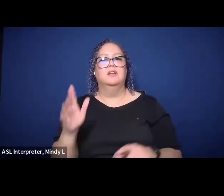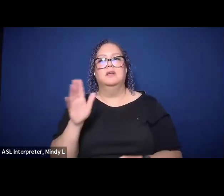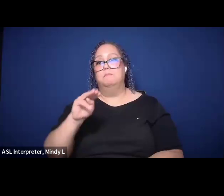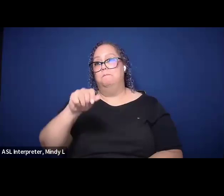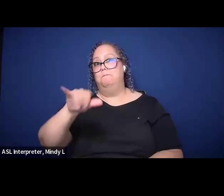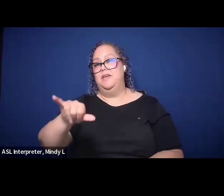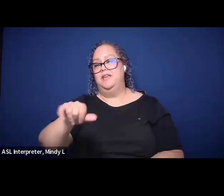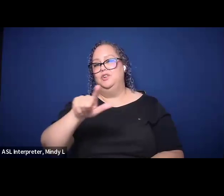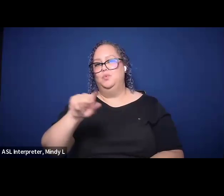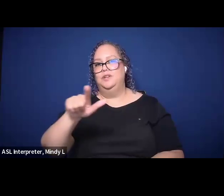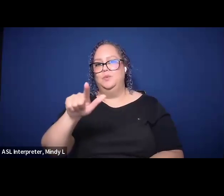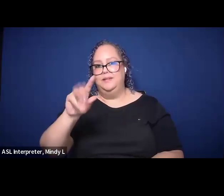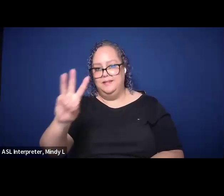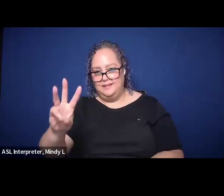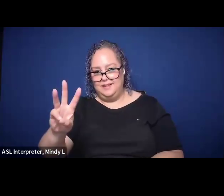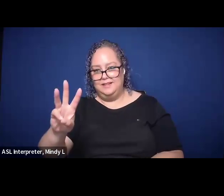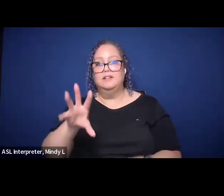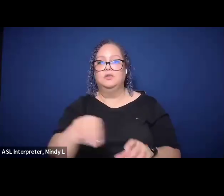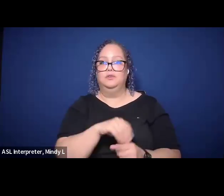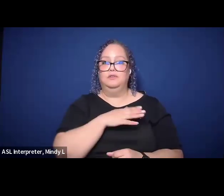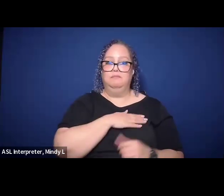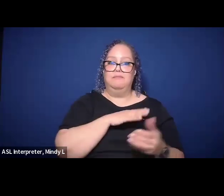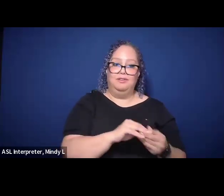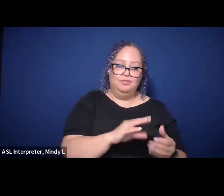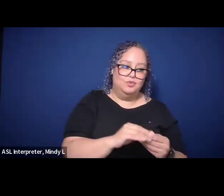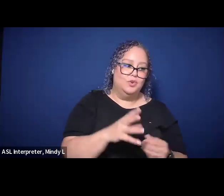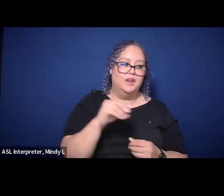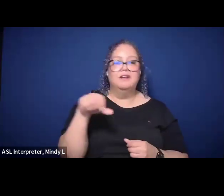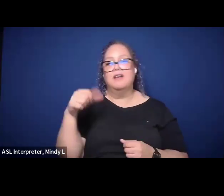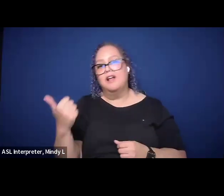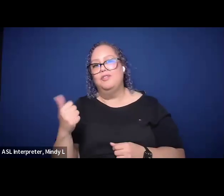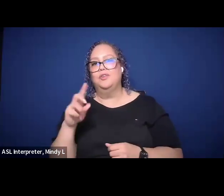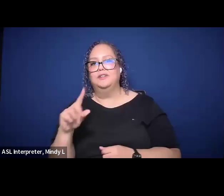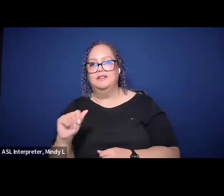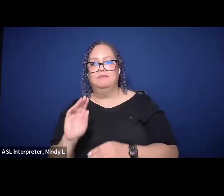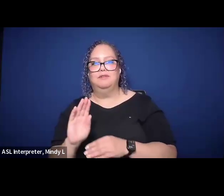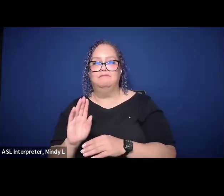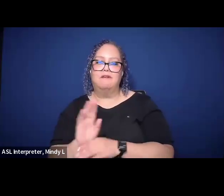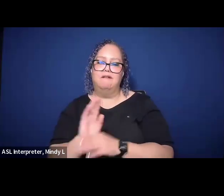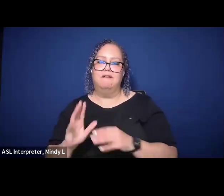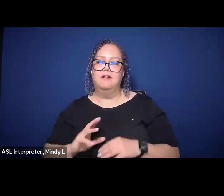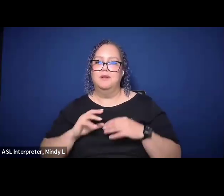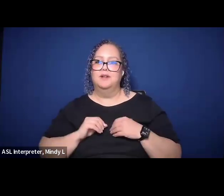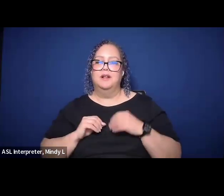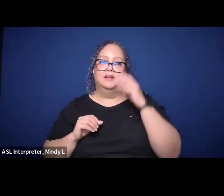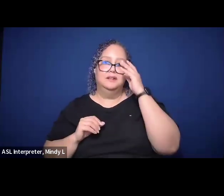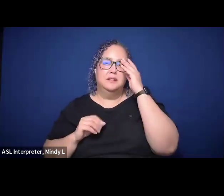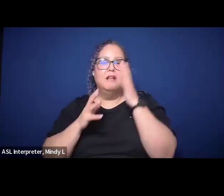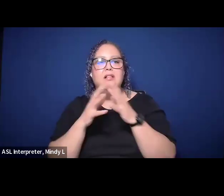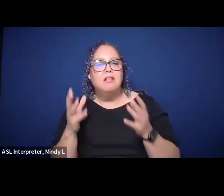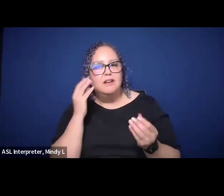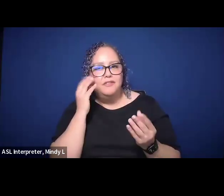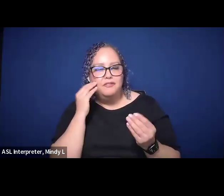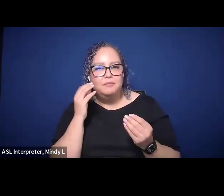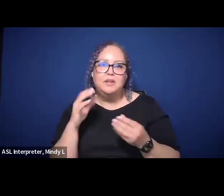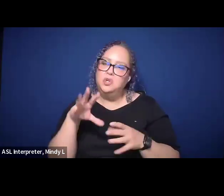other entrepreneurs. I have lots of tools in there, including the time, money, and energy stuff we talked